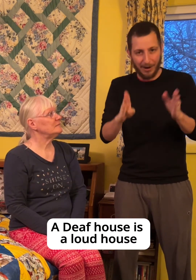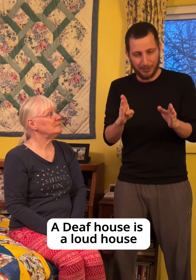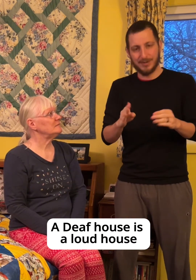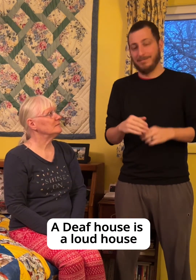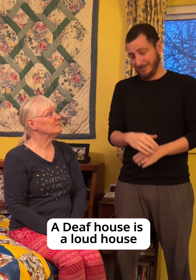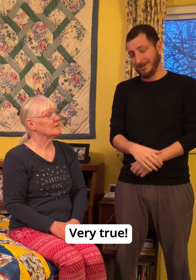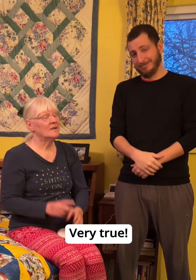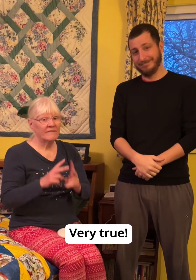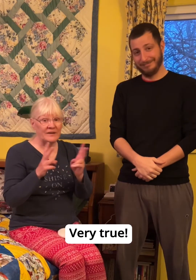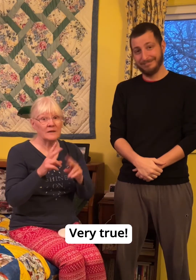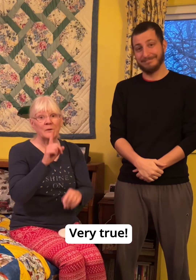house.